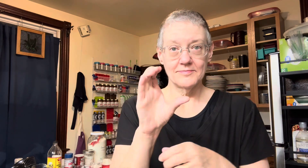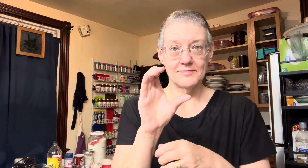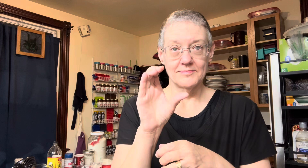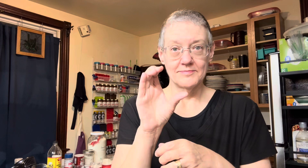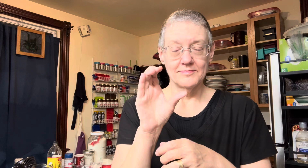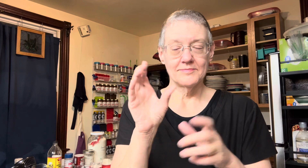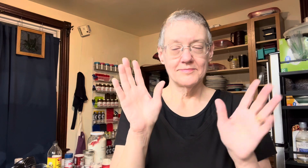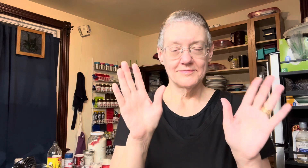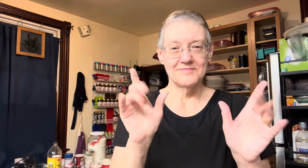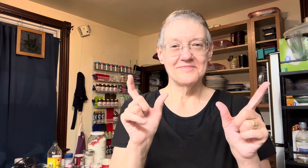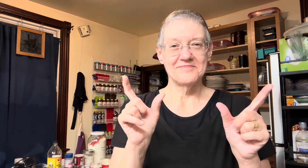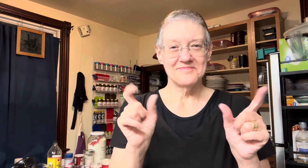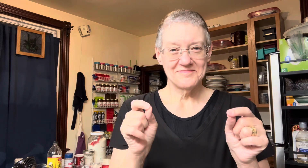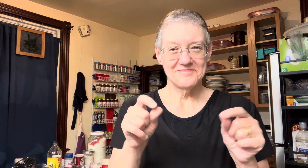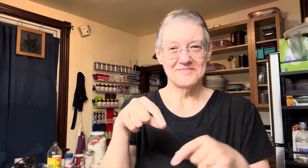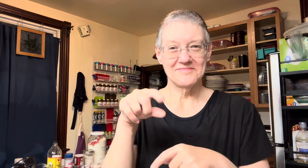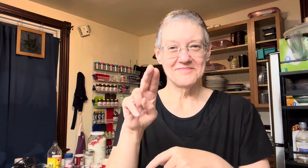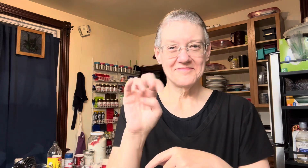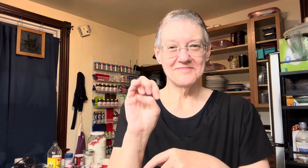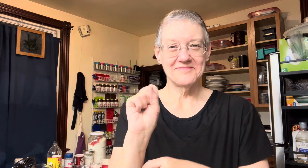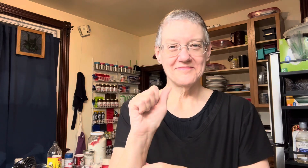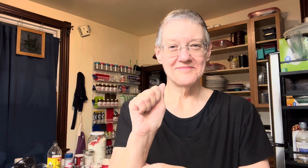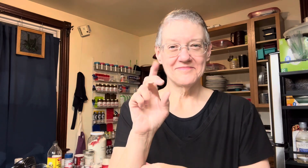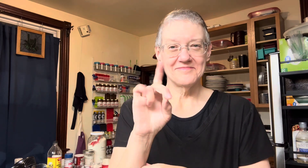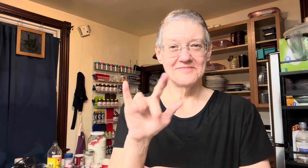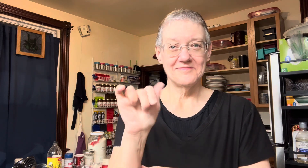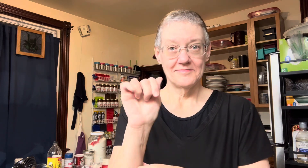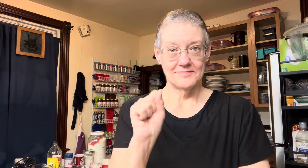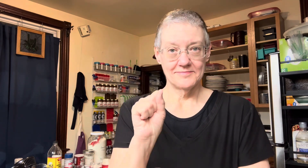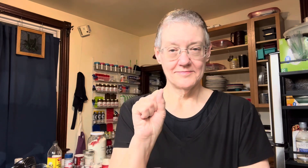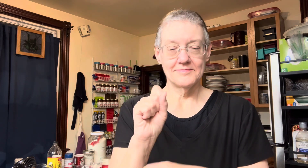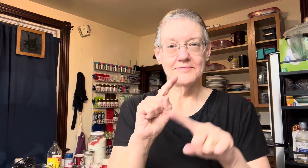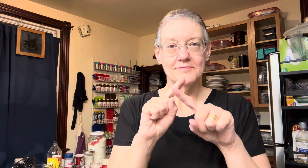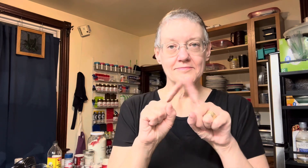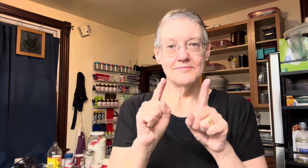the crab quesadilla